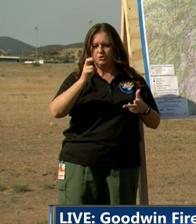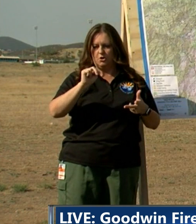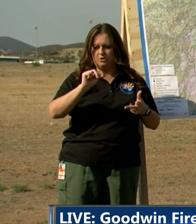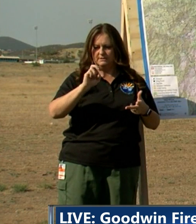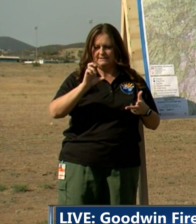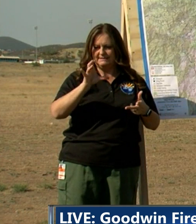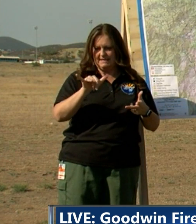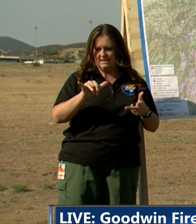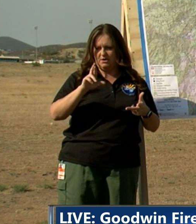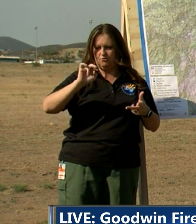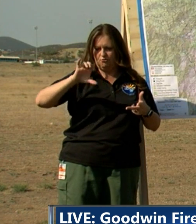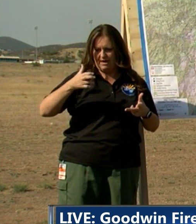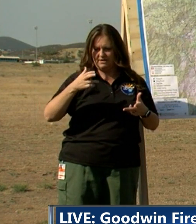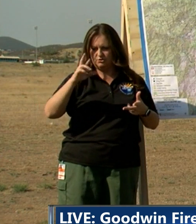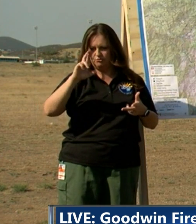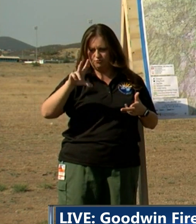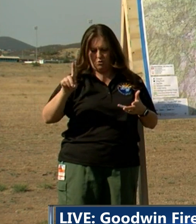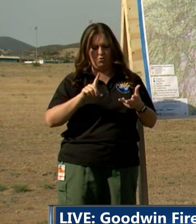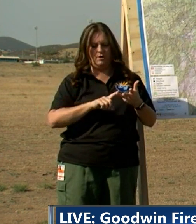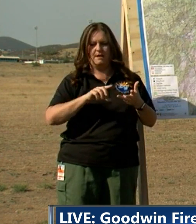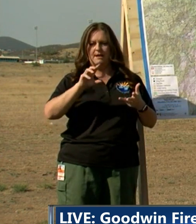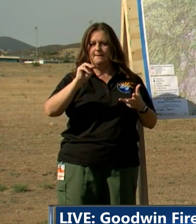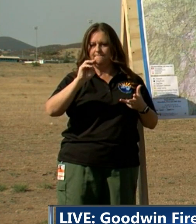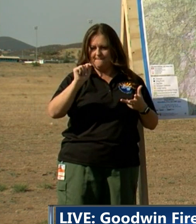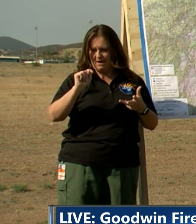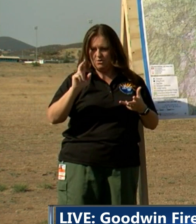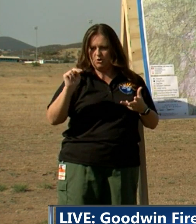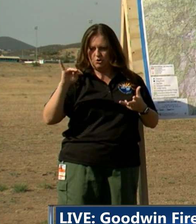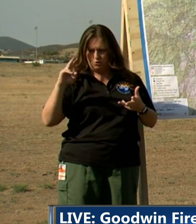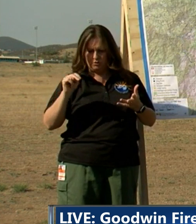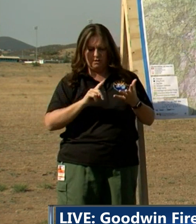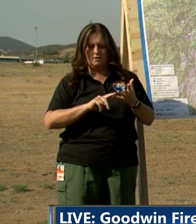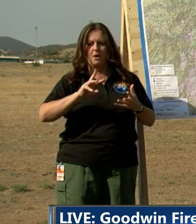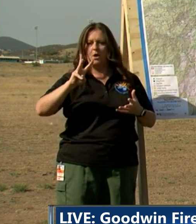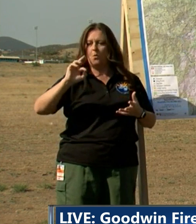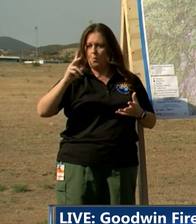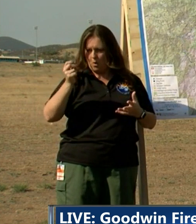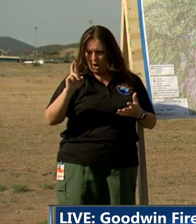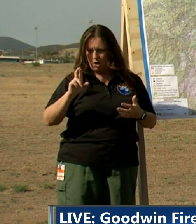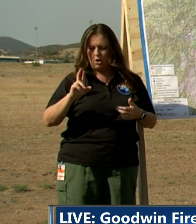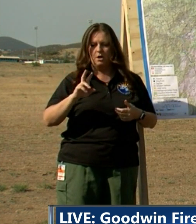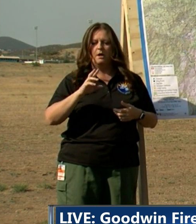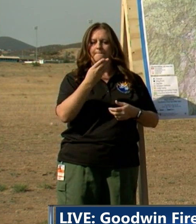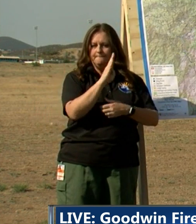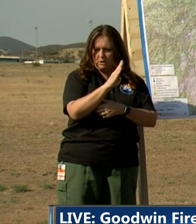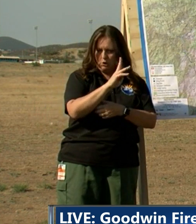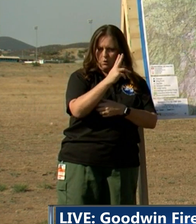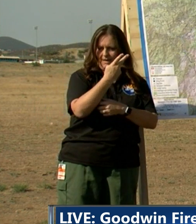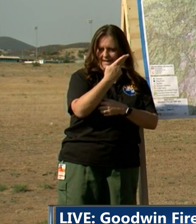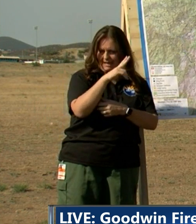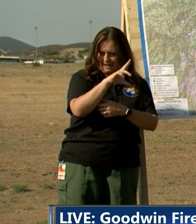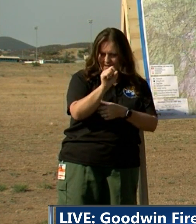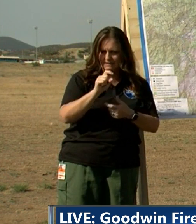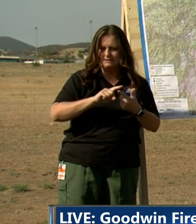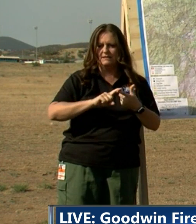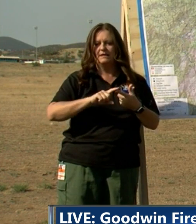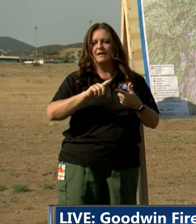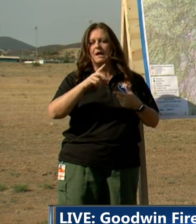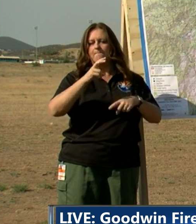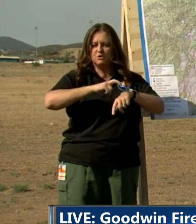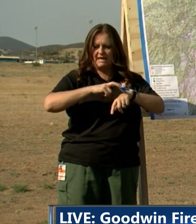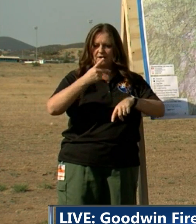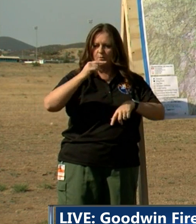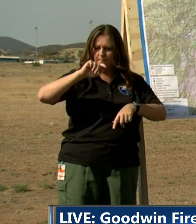of Mayer, Mount Union, Walker and the Upper Blue Hills, Potato Patch, and Dewey west of State Route